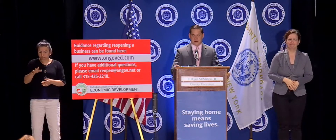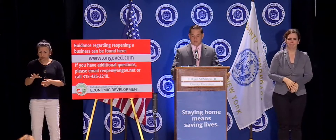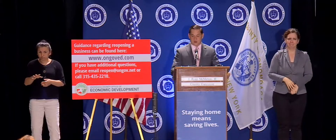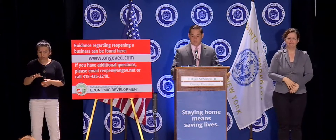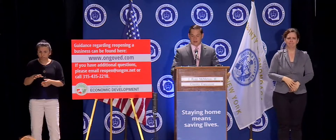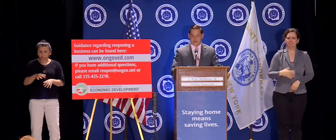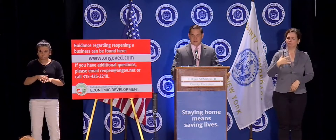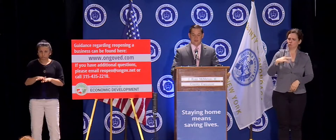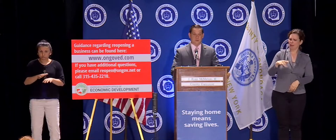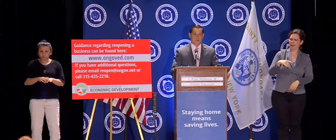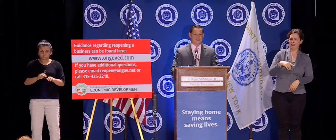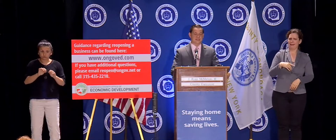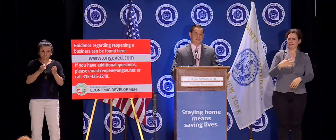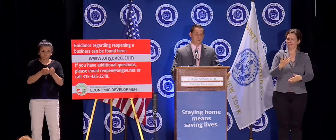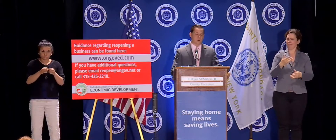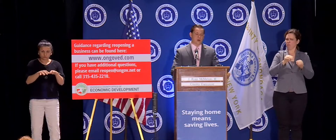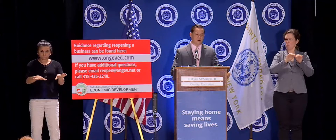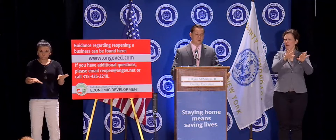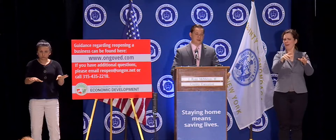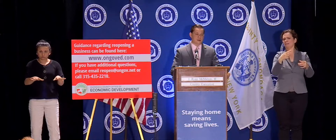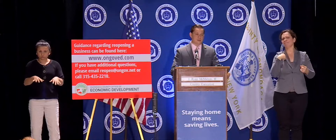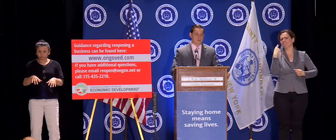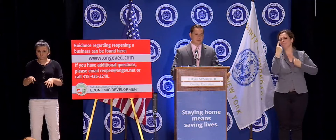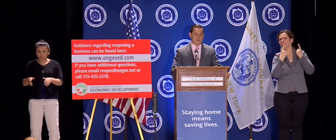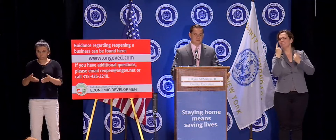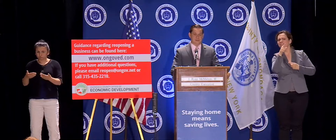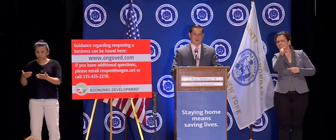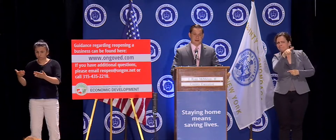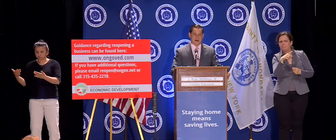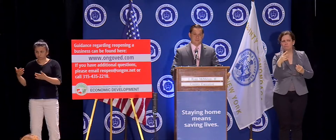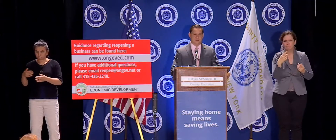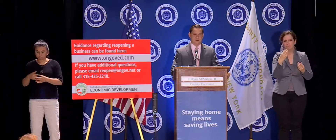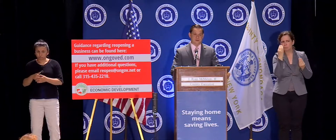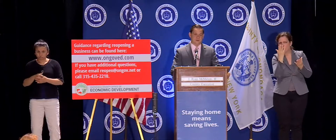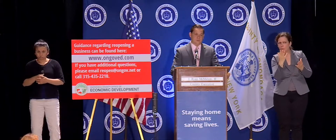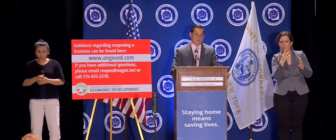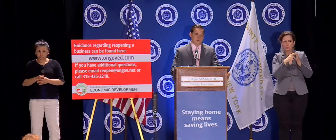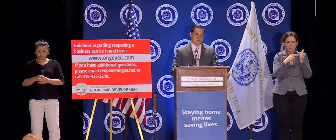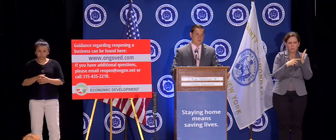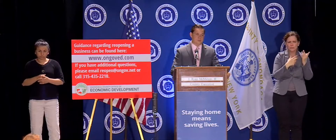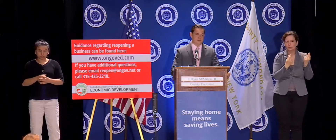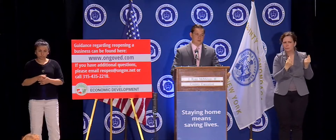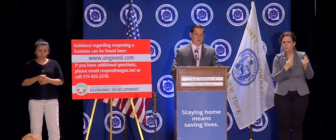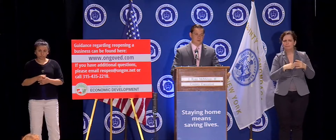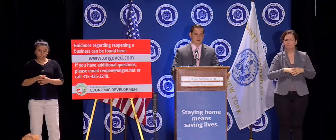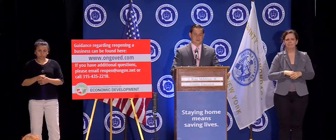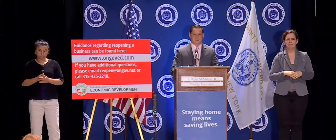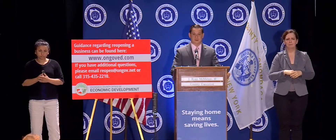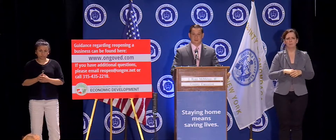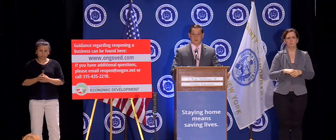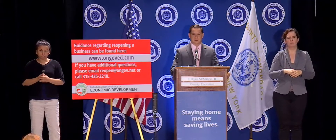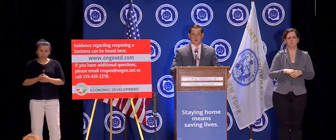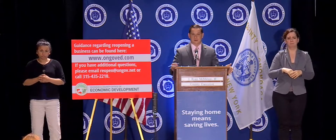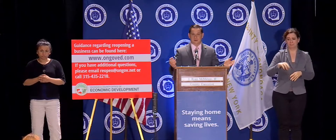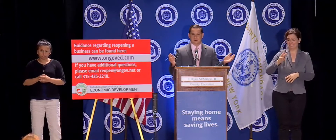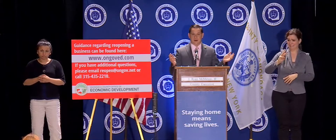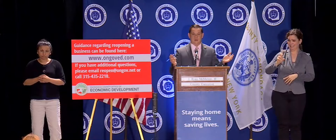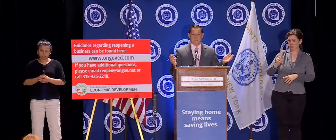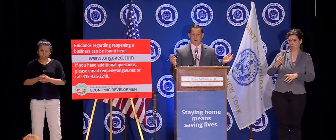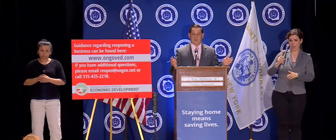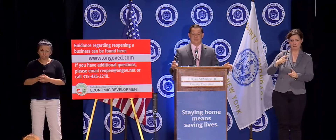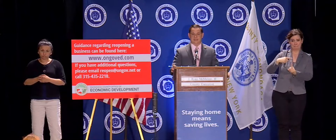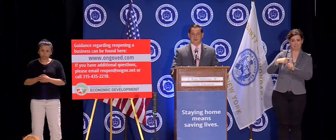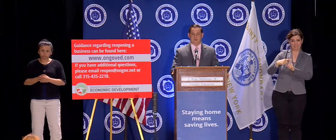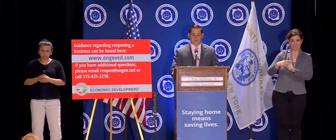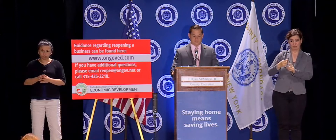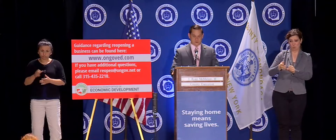there's value there, but I think the number 61 to me doesn't mean a lot, because we're doing essentially